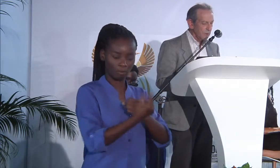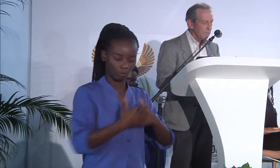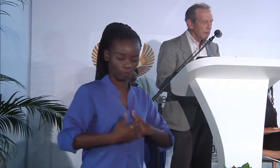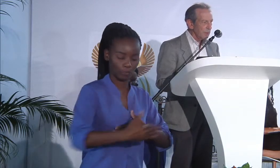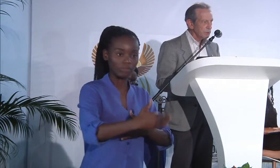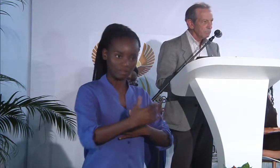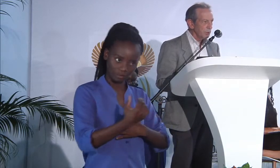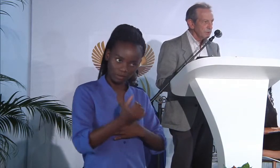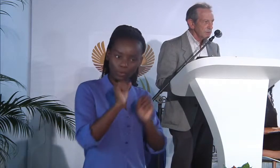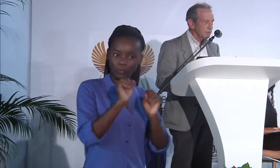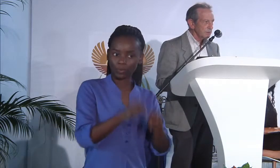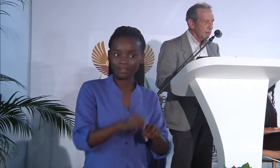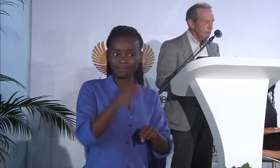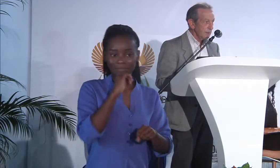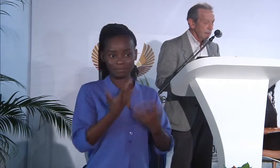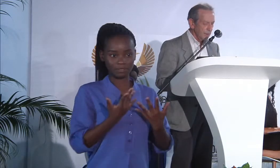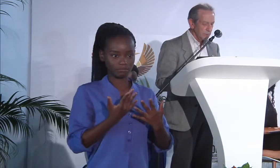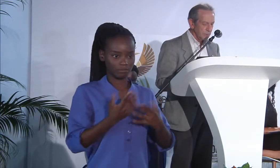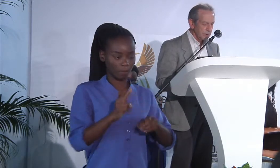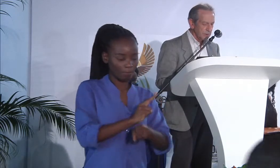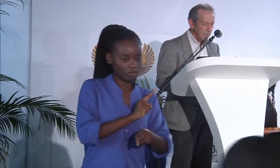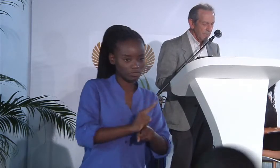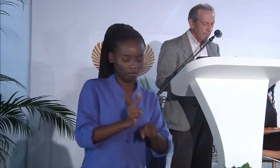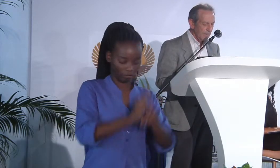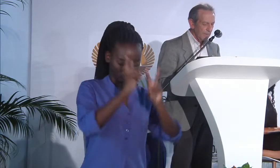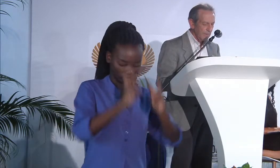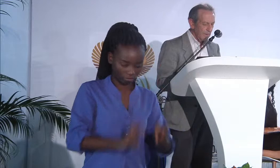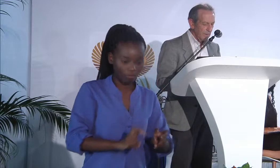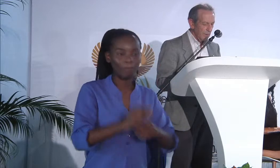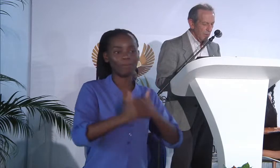monitoring and evaluation processes and how to address them.